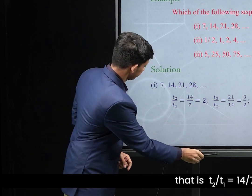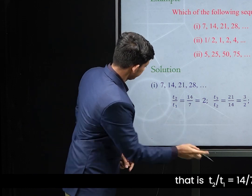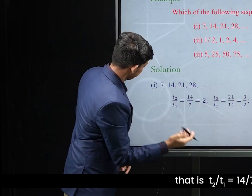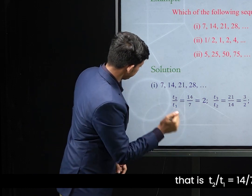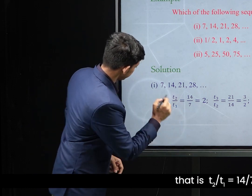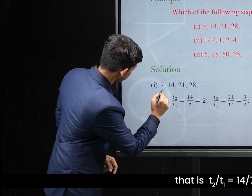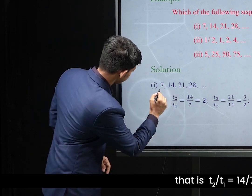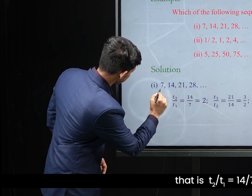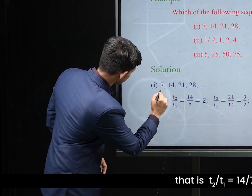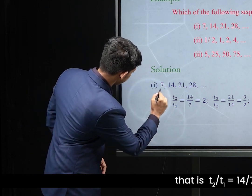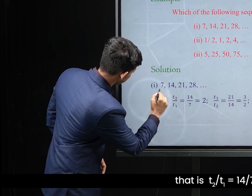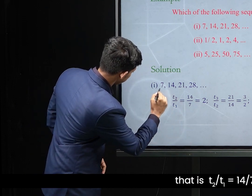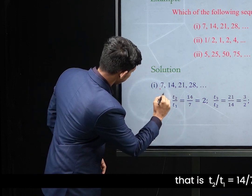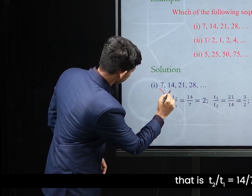7, which is equal to 2.